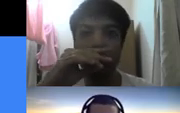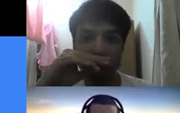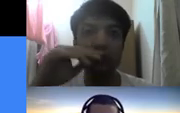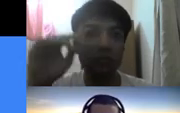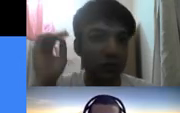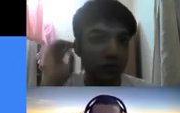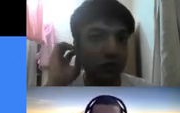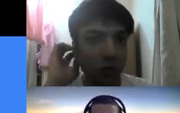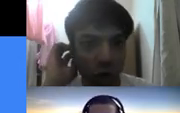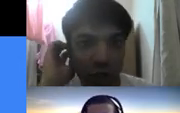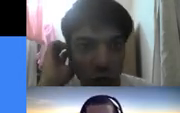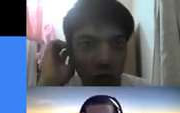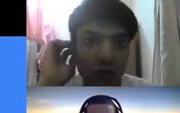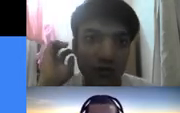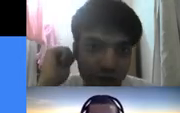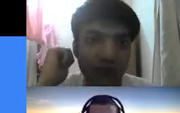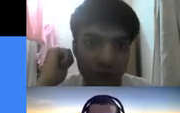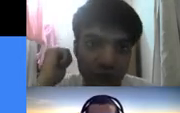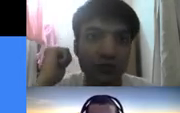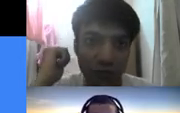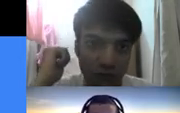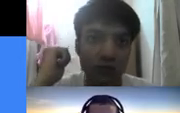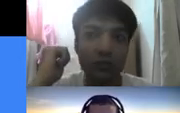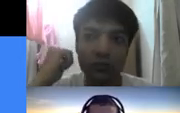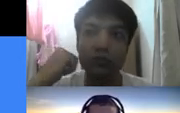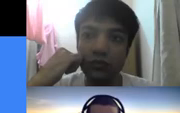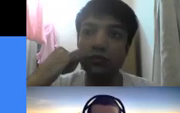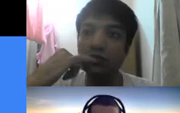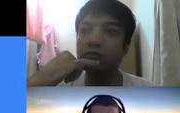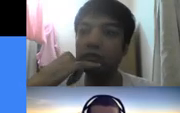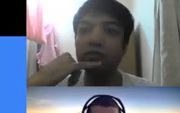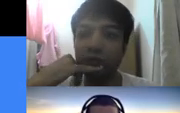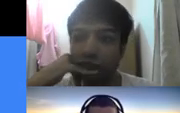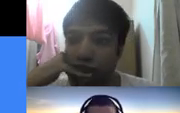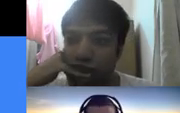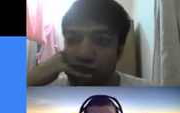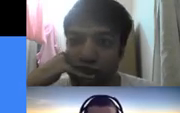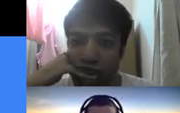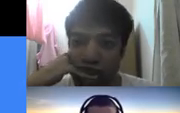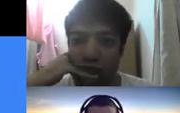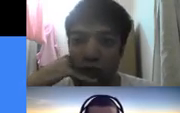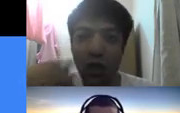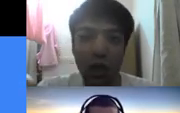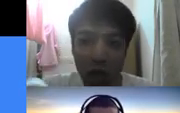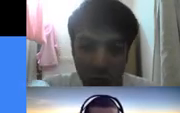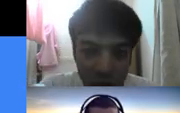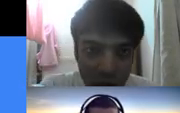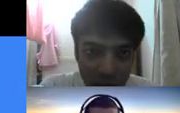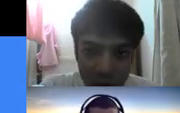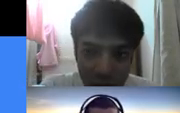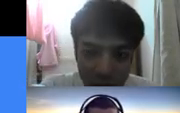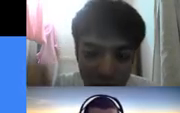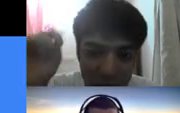that Good to I include. wouldn't like to Yes, have mind-blowing right now. feature. Yeah, Mm. to include more.